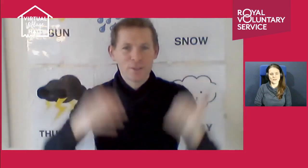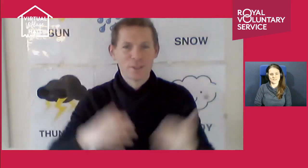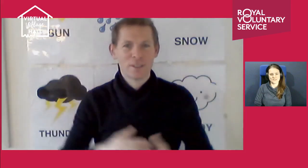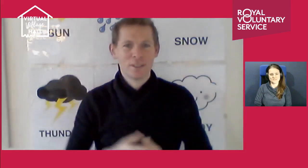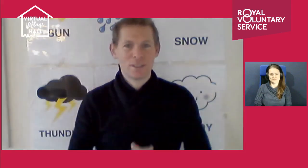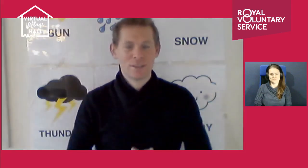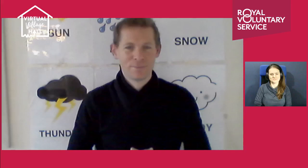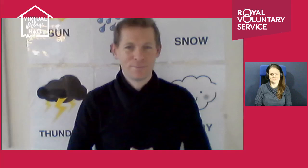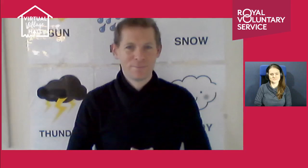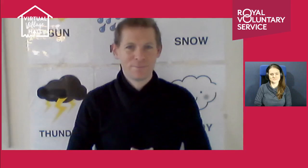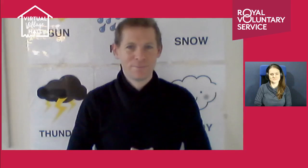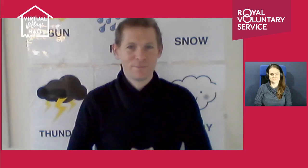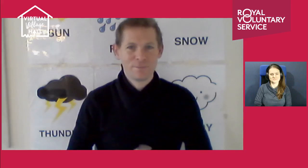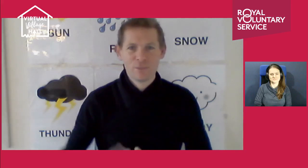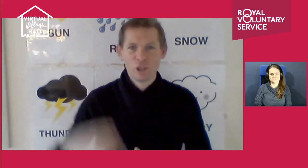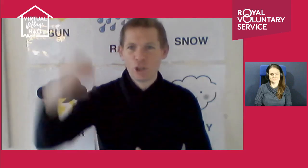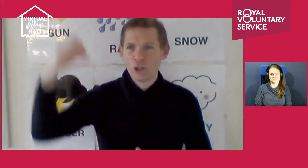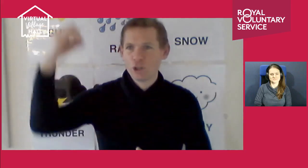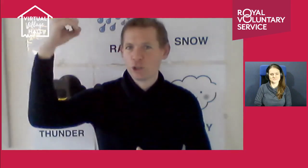Weather.